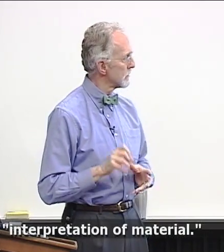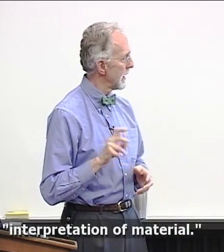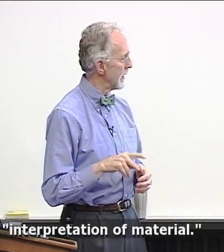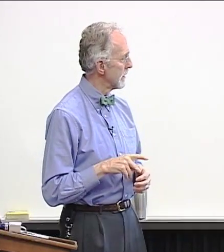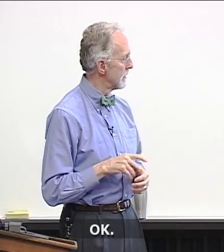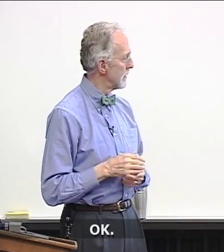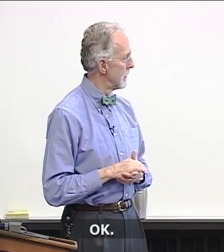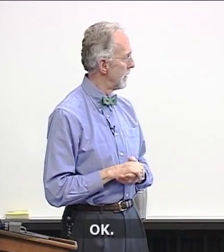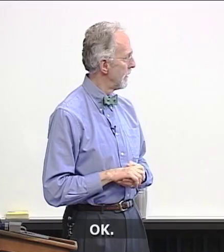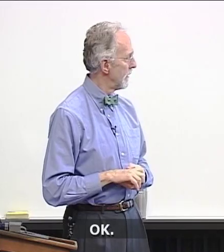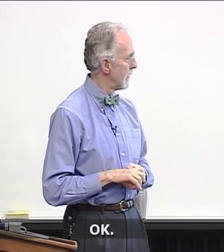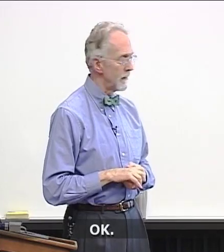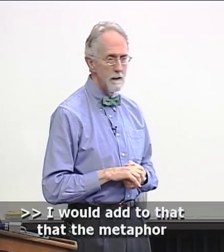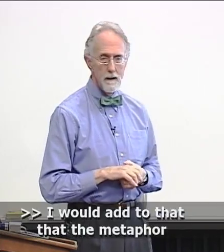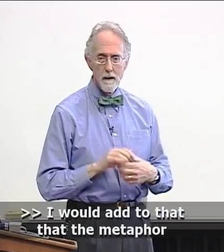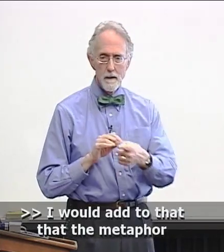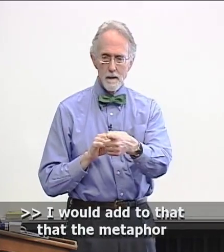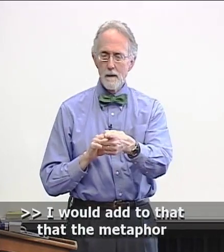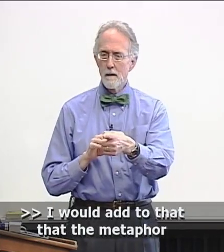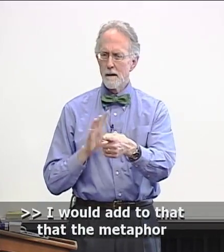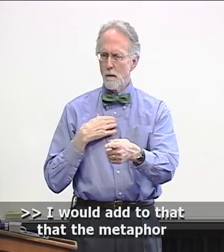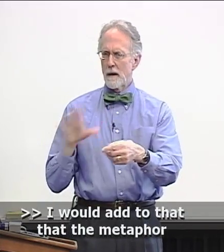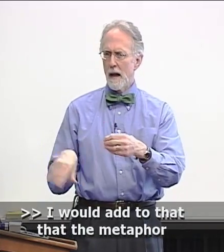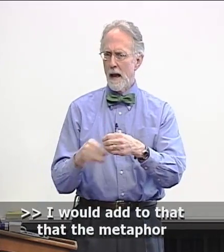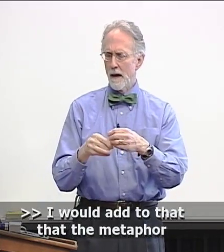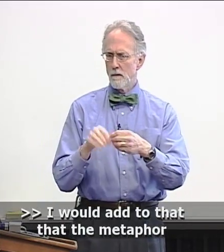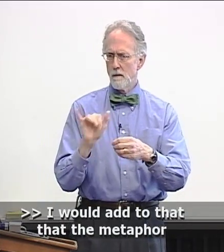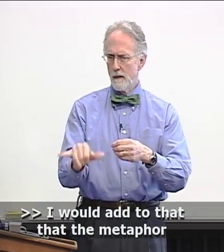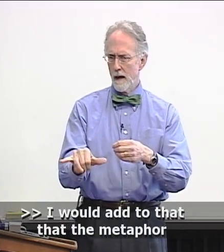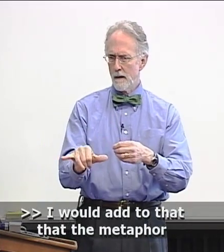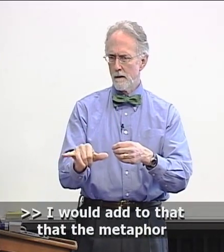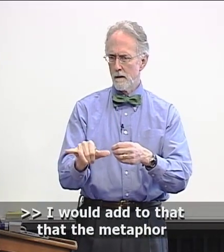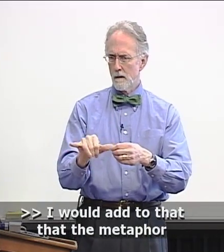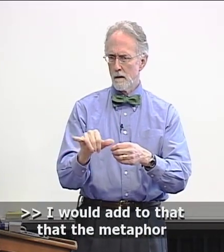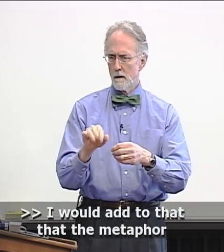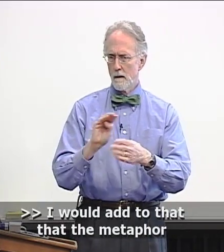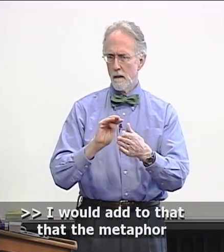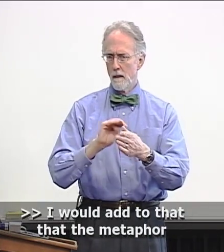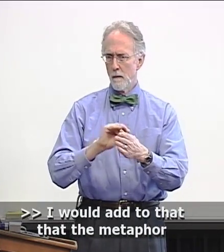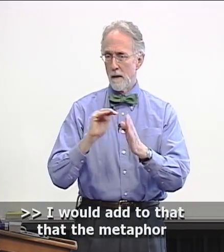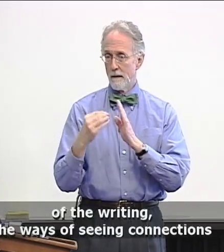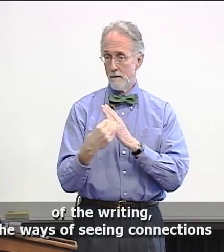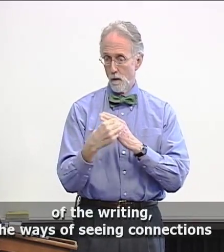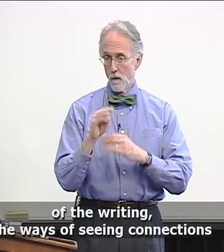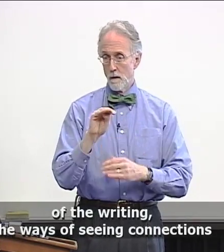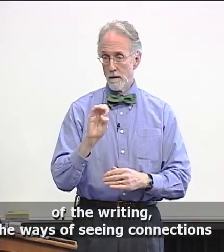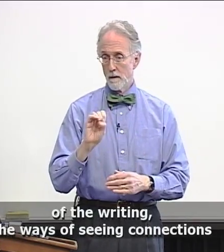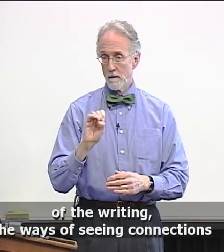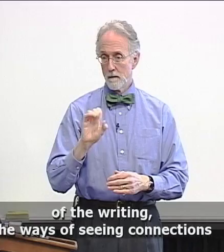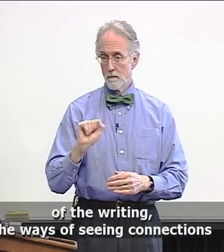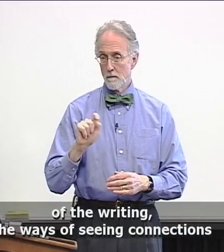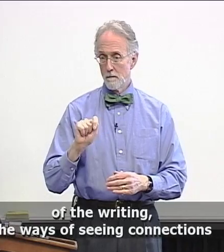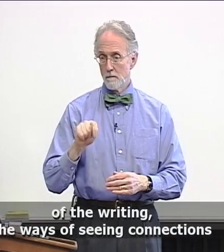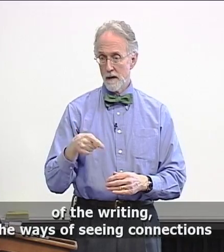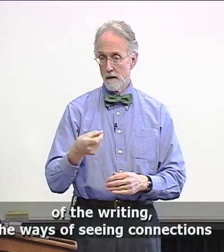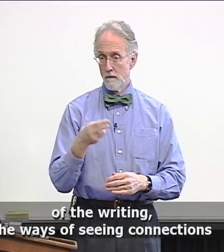Okay. I would add to that, that the metaphor of the writing, the ways of